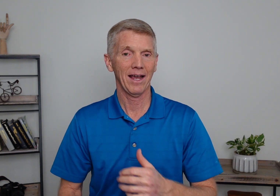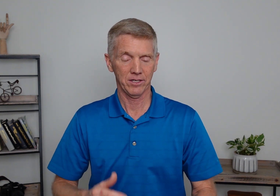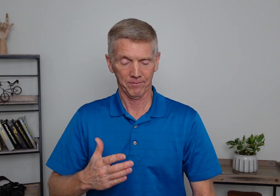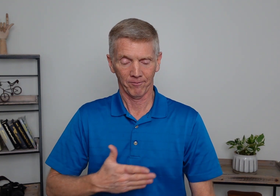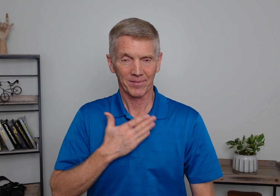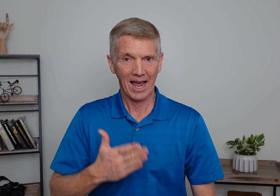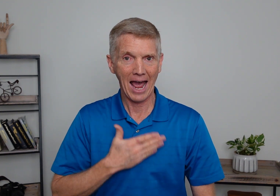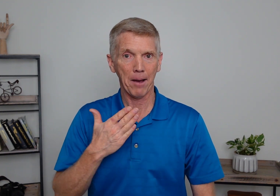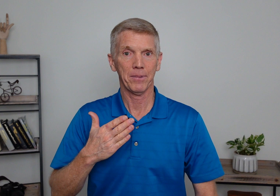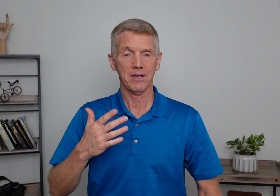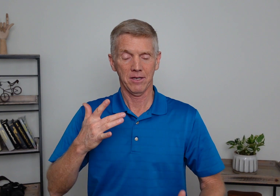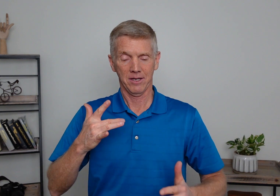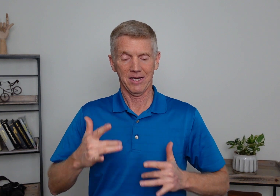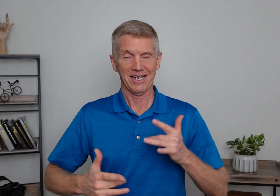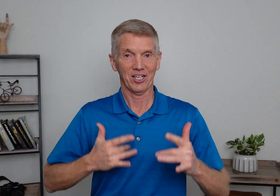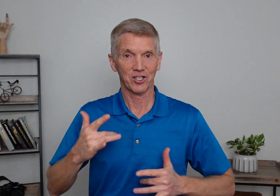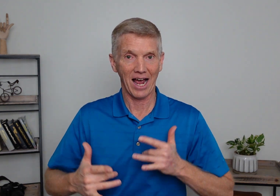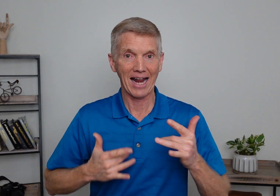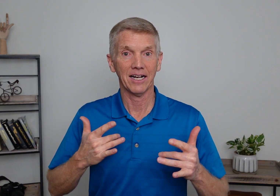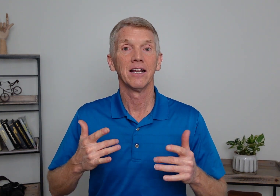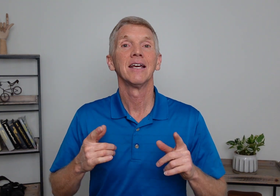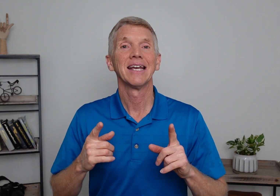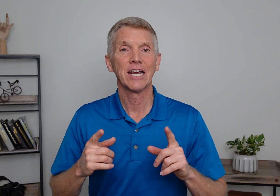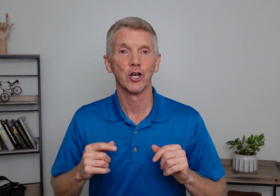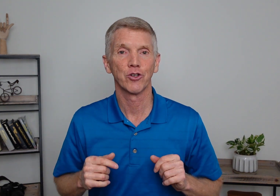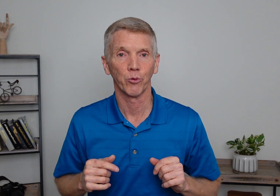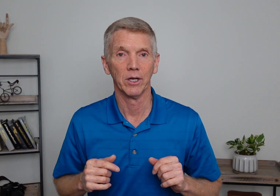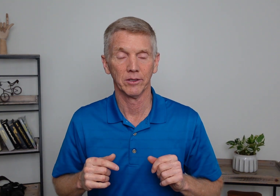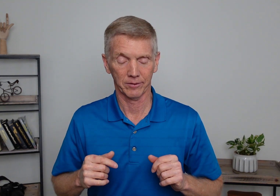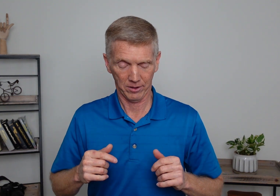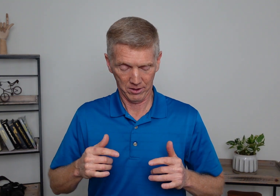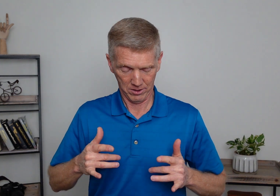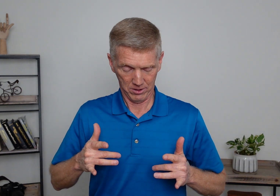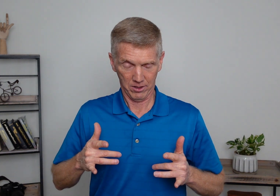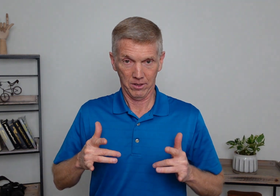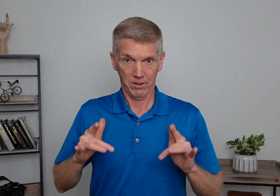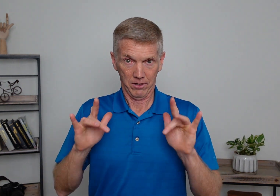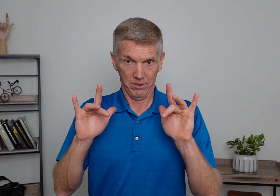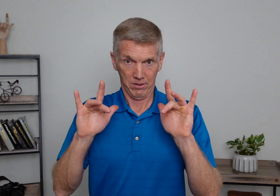body-wise? Happy, excited, here's thrilled.